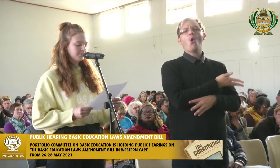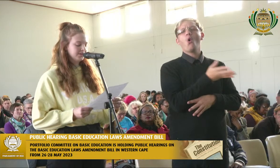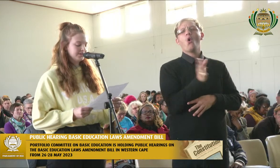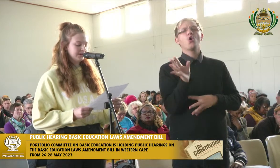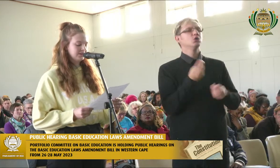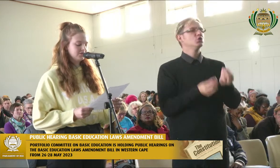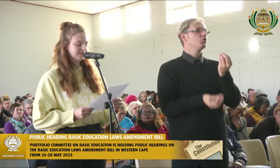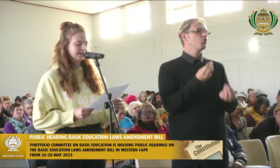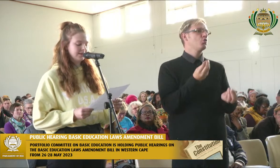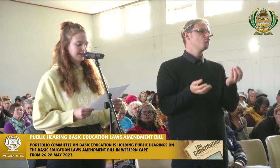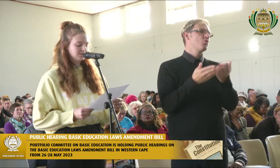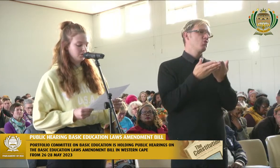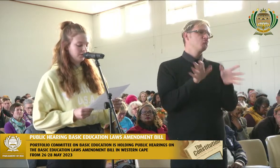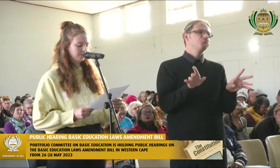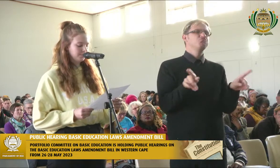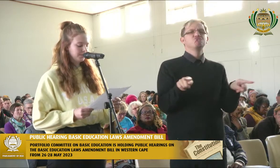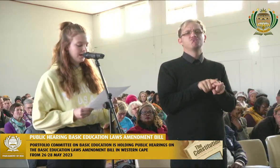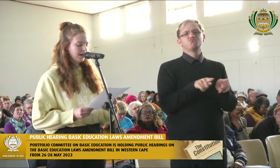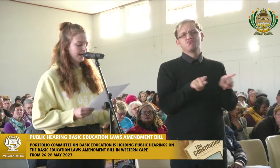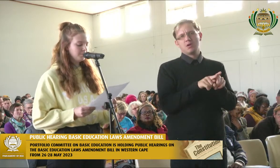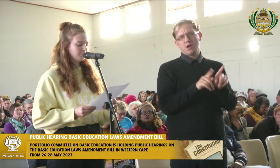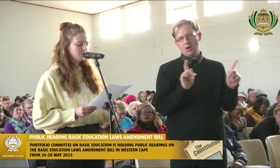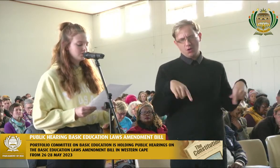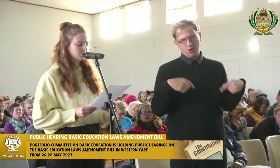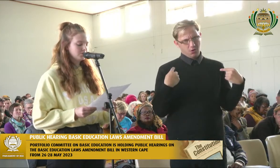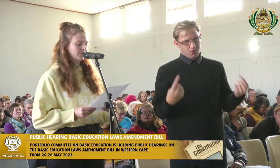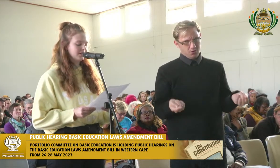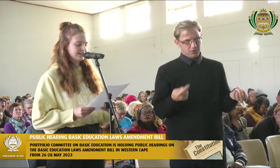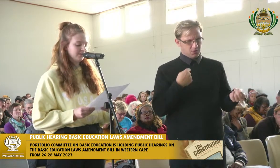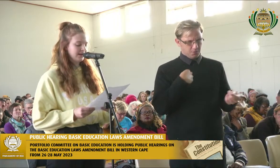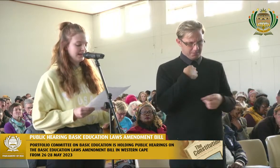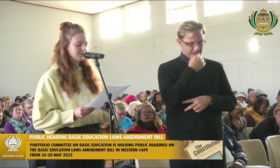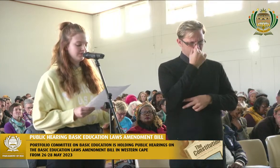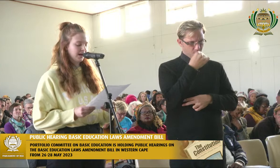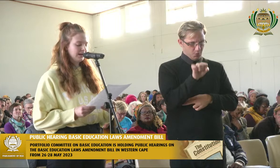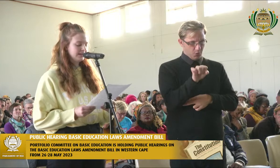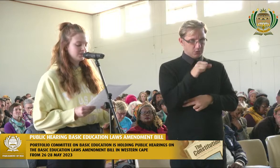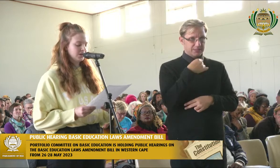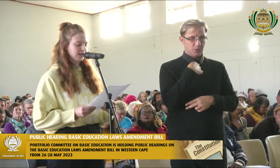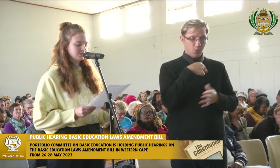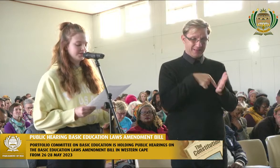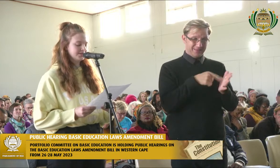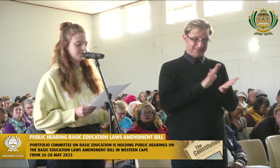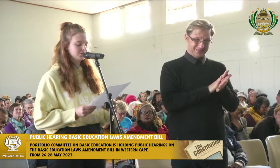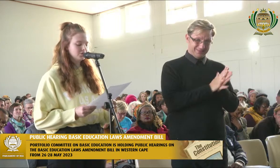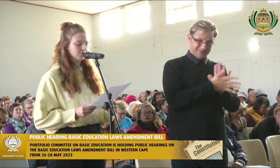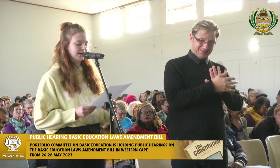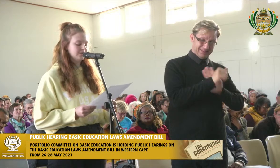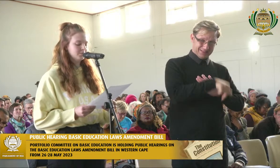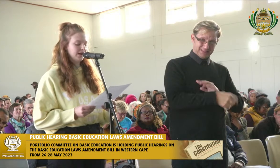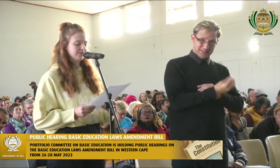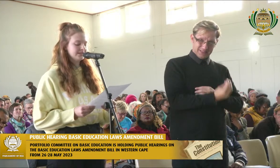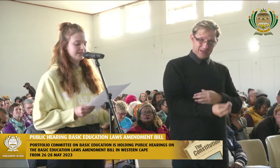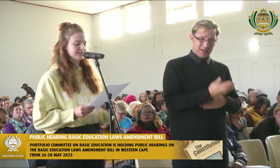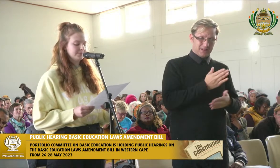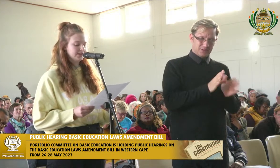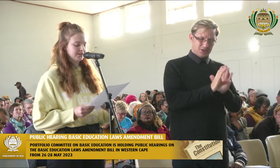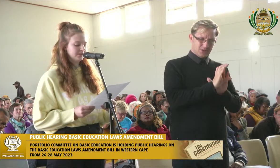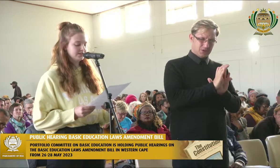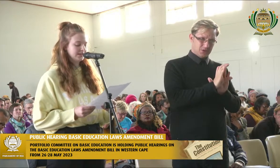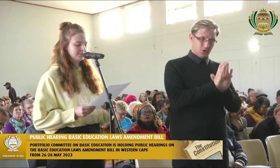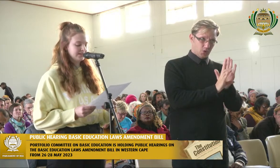squishing every person into the same category. I oppose Clause 37 as it violates a child's constitutional right to privacy